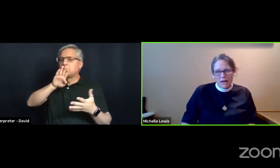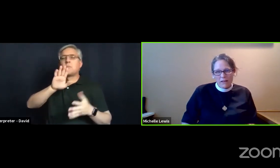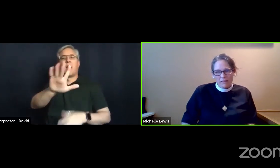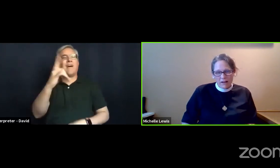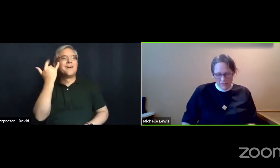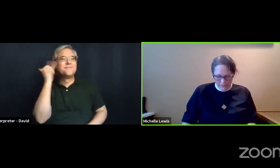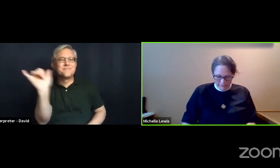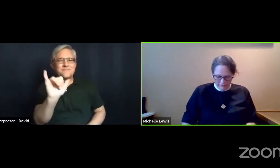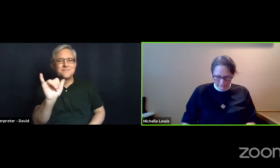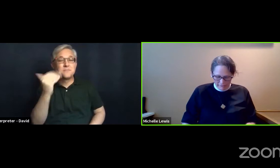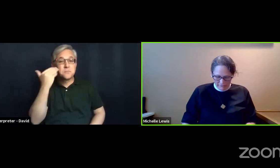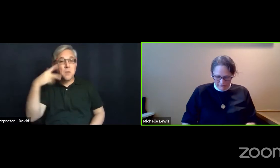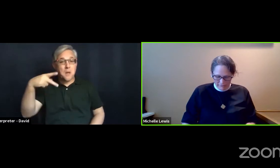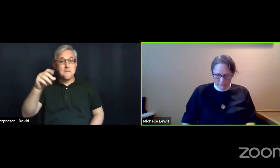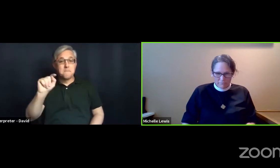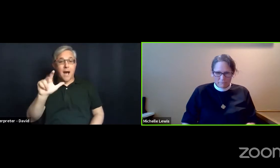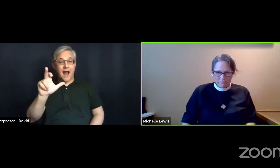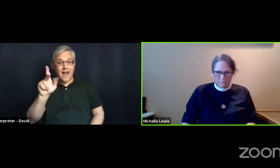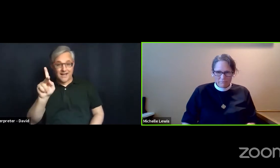of a potluck.